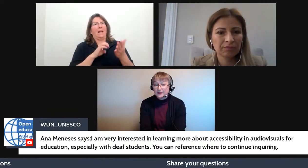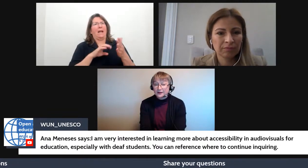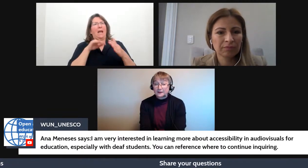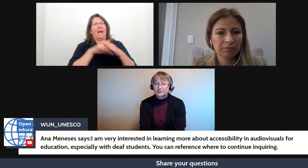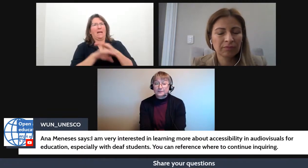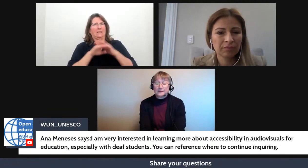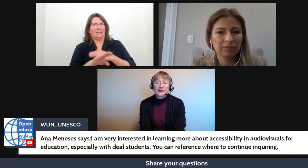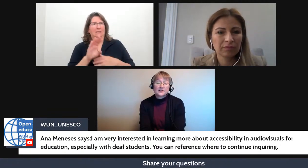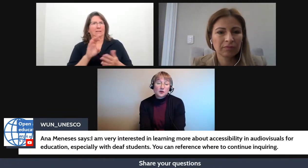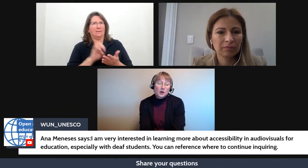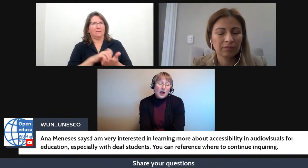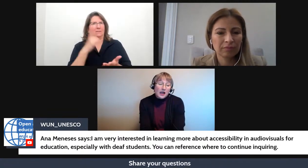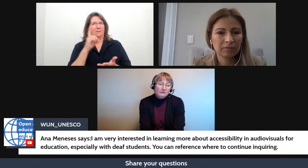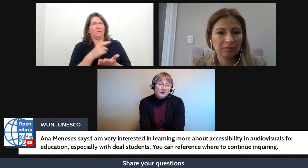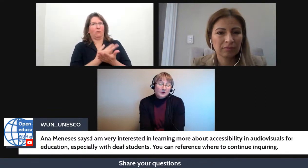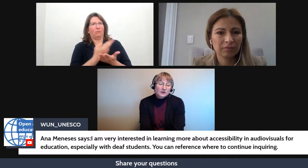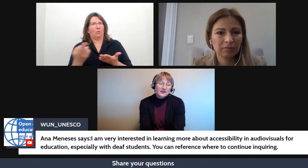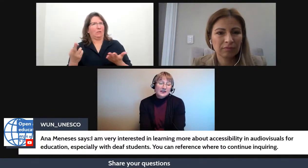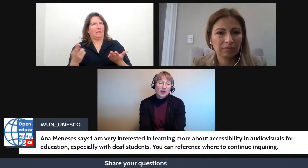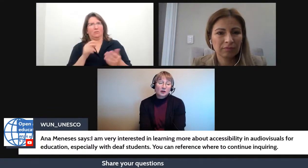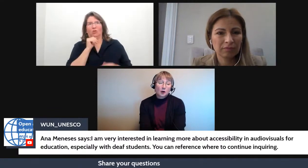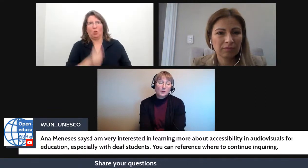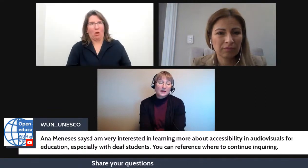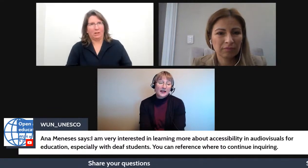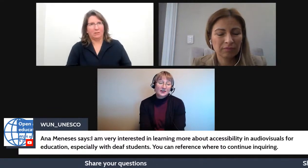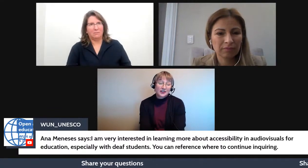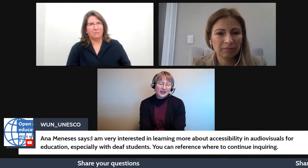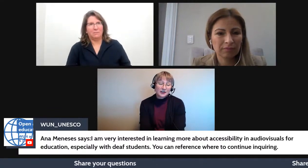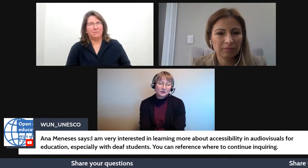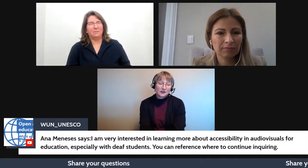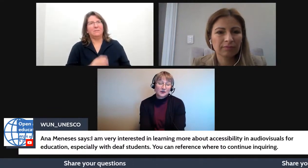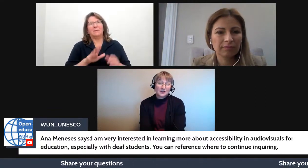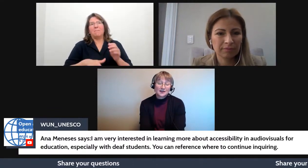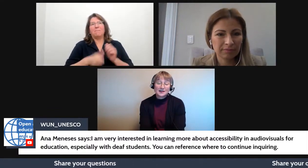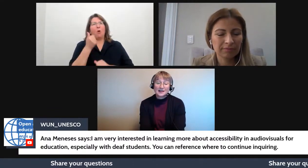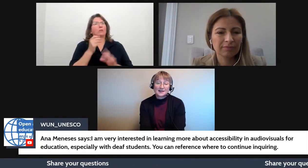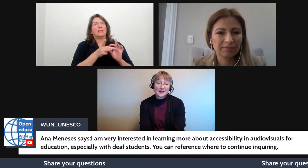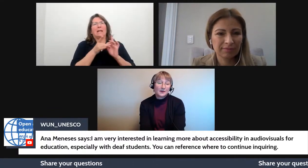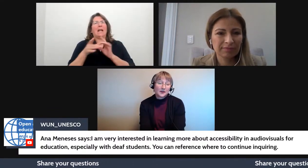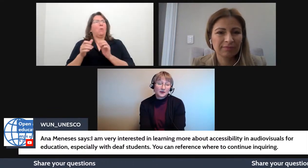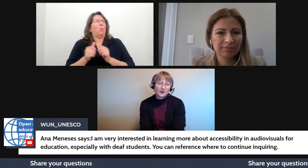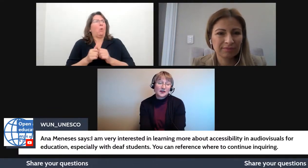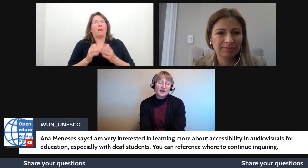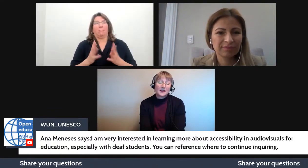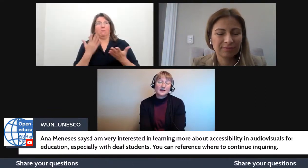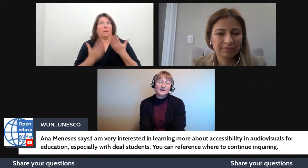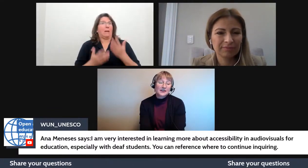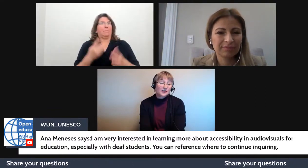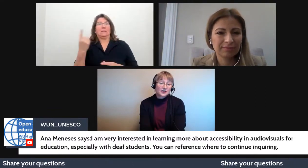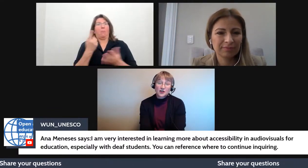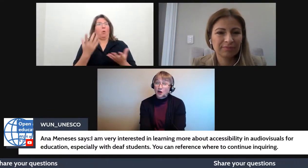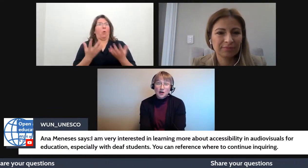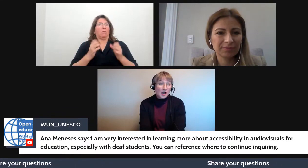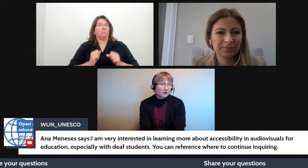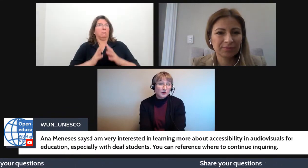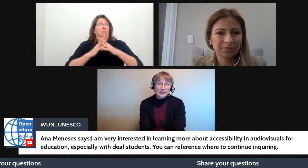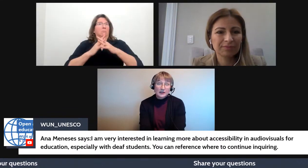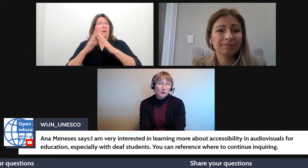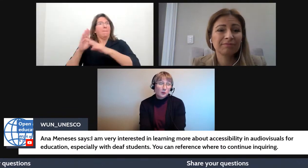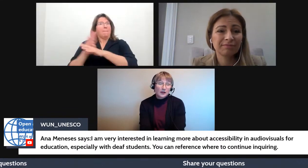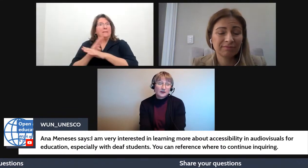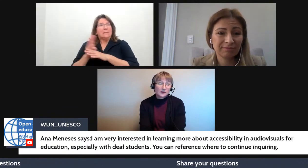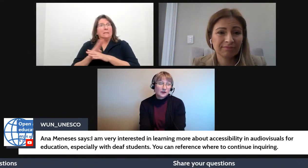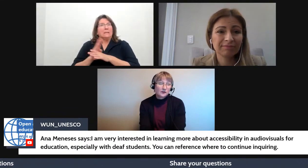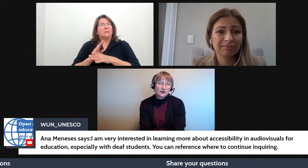platform. And so I've been focusing on open education resources, and some of those features are not